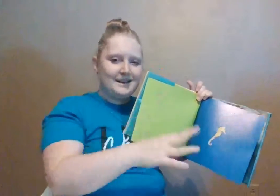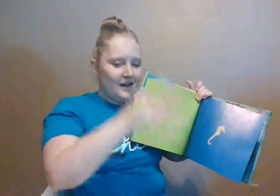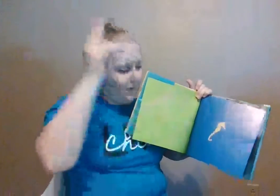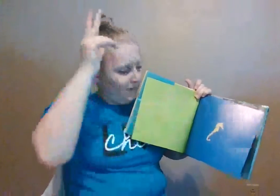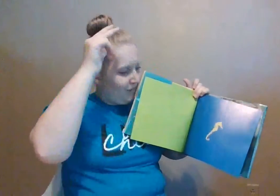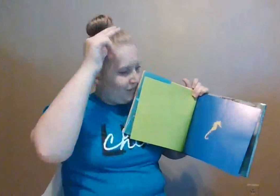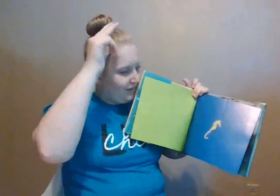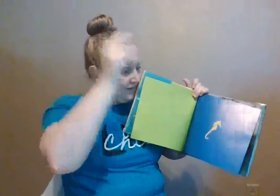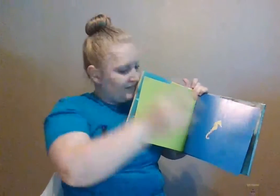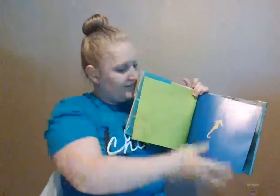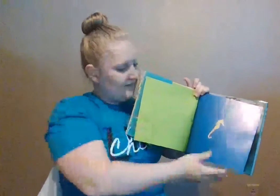Seahorse.